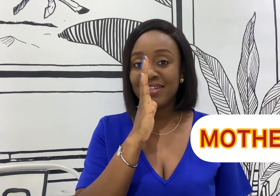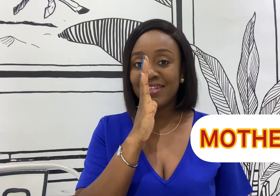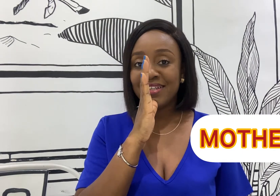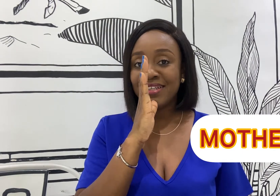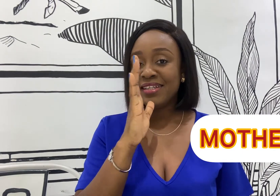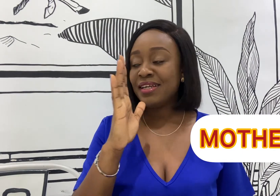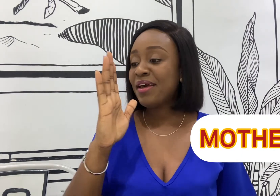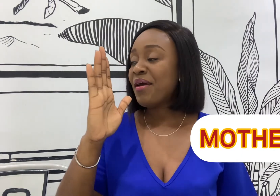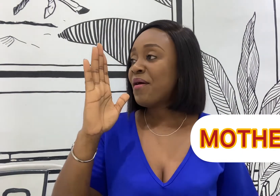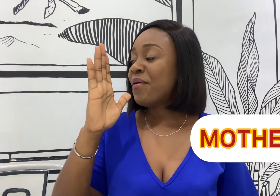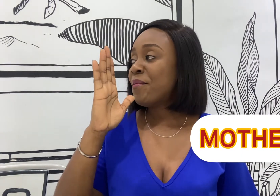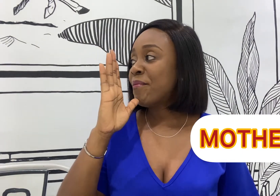Mother.